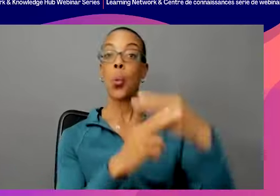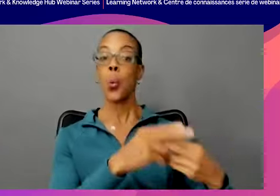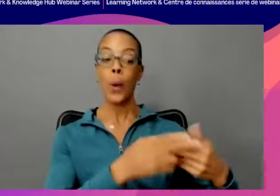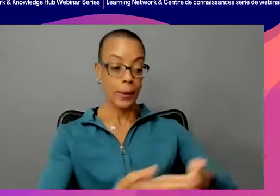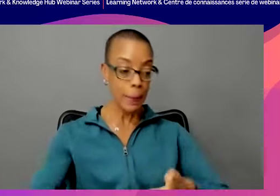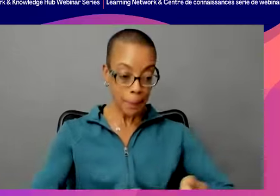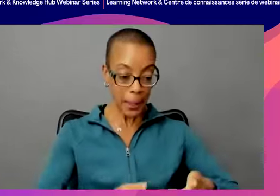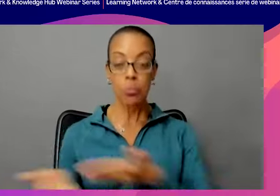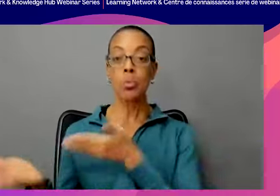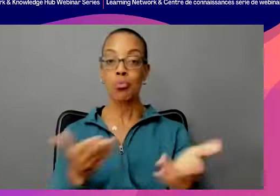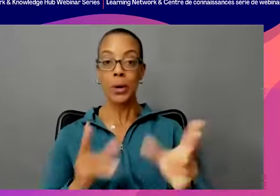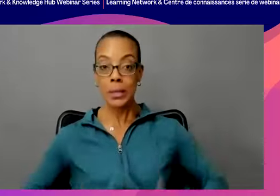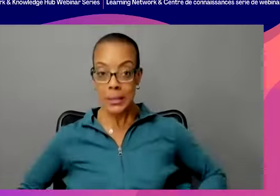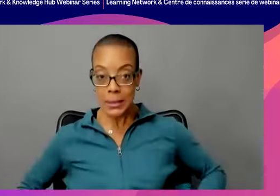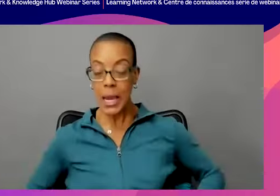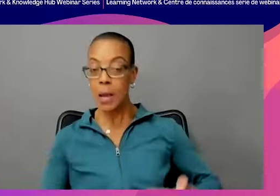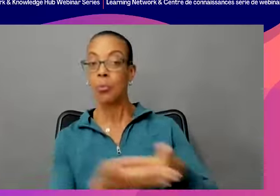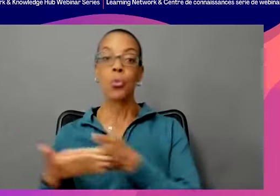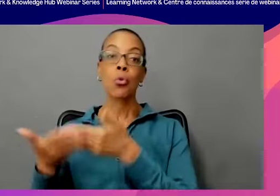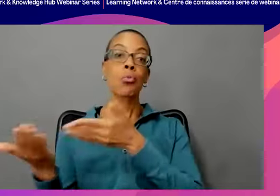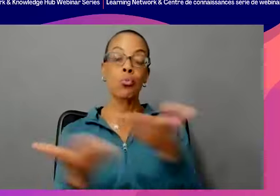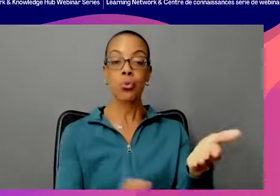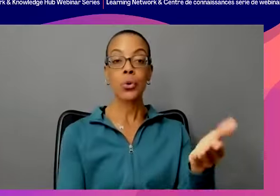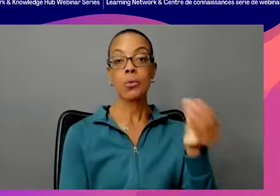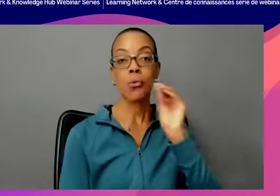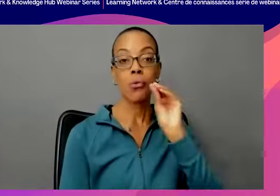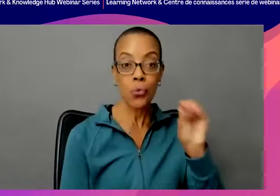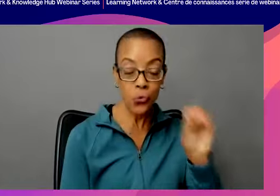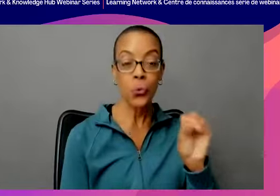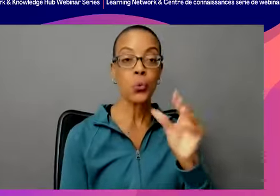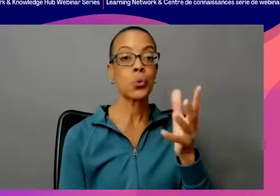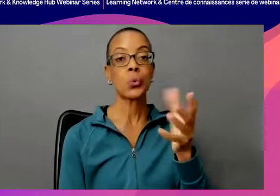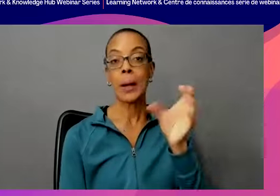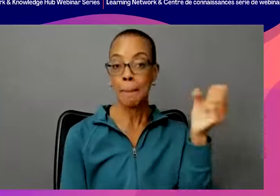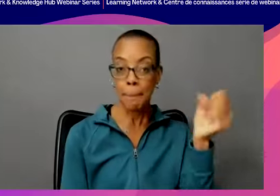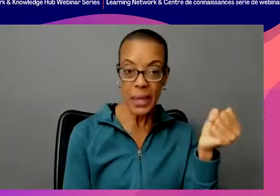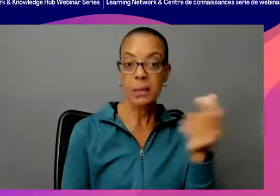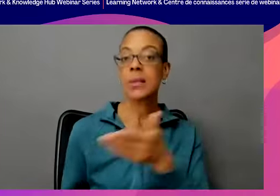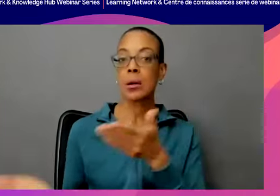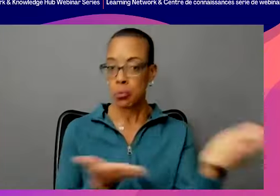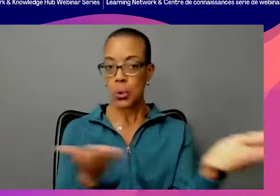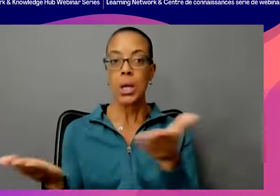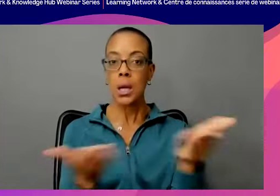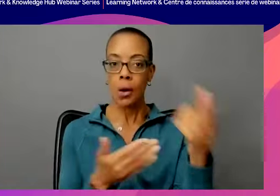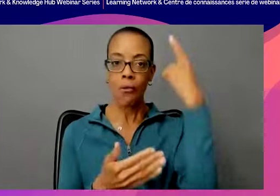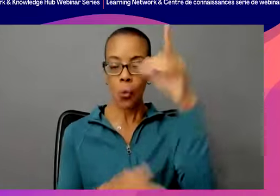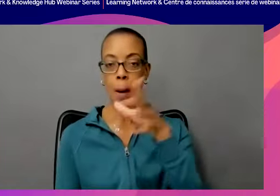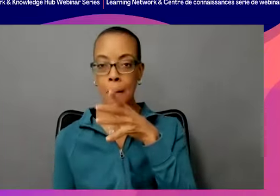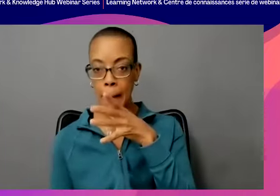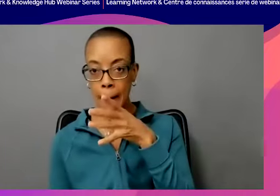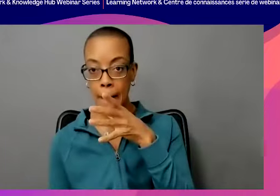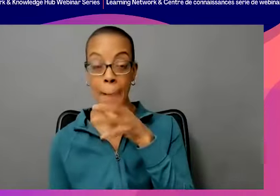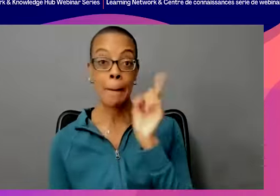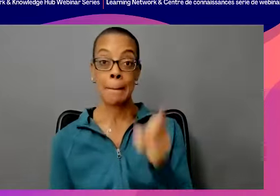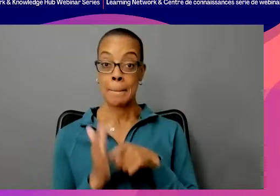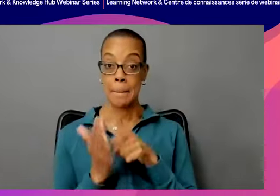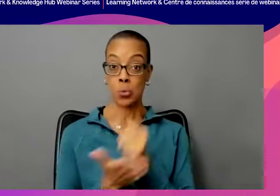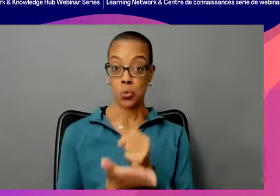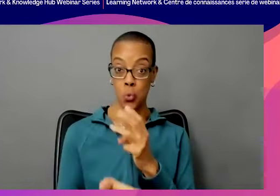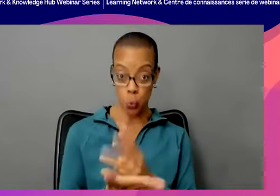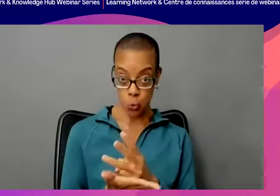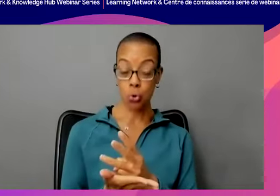formula, and if mom needs food or milk, they bring that. If they need a social worker, there's a